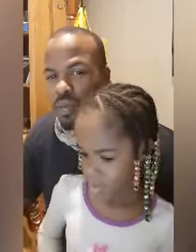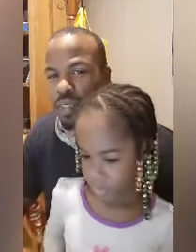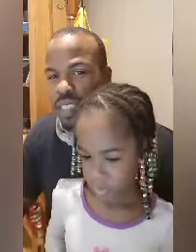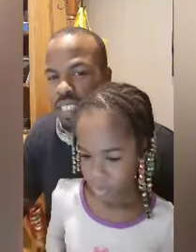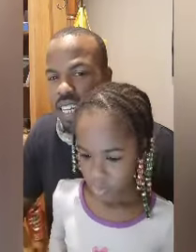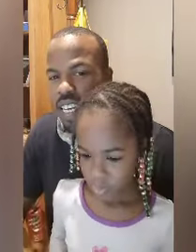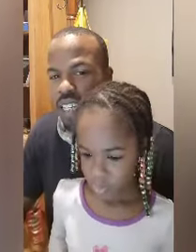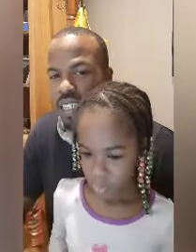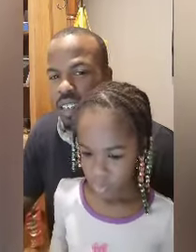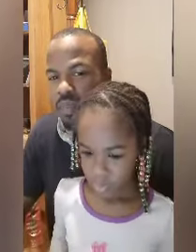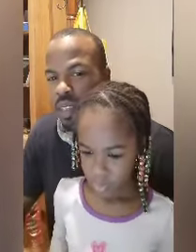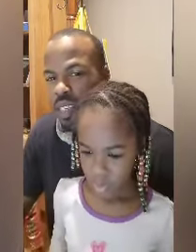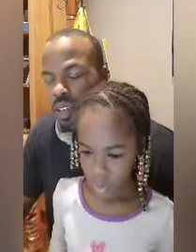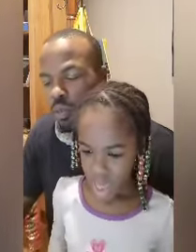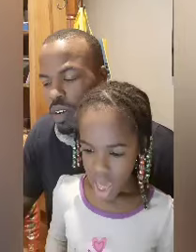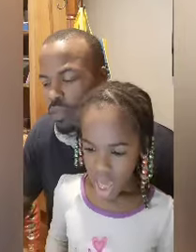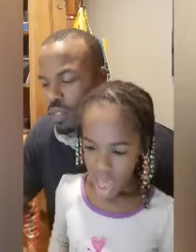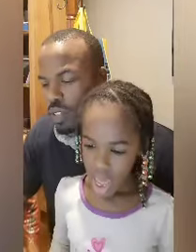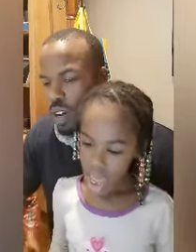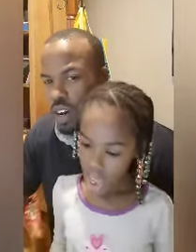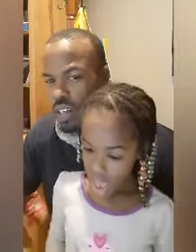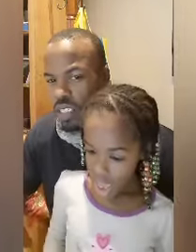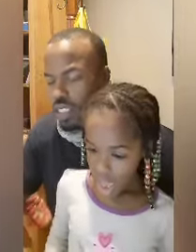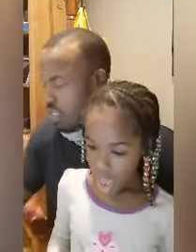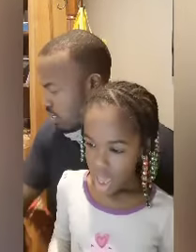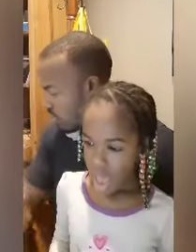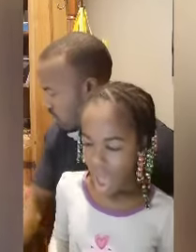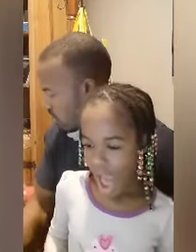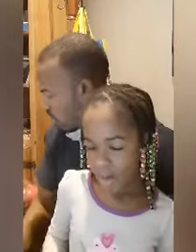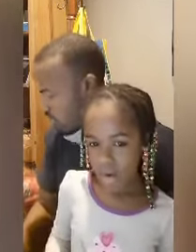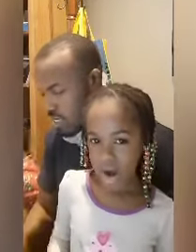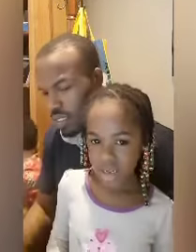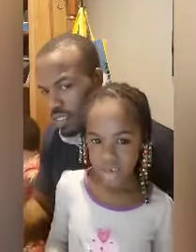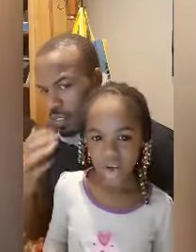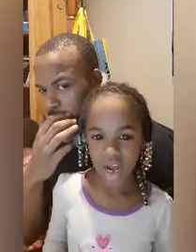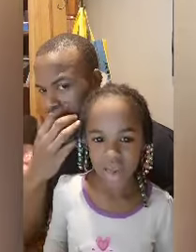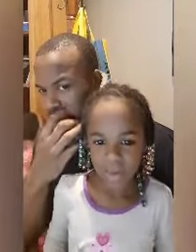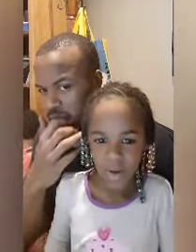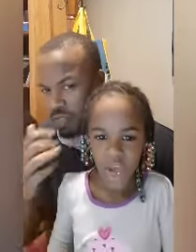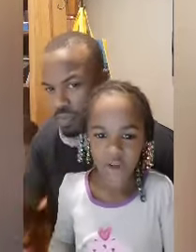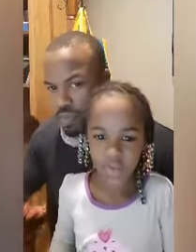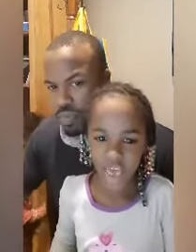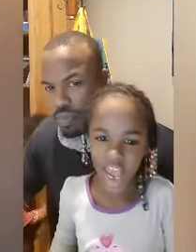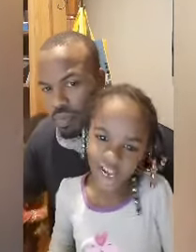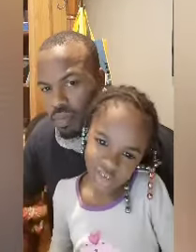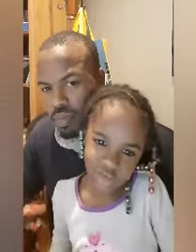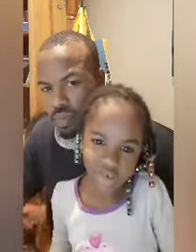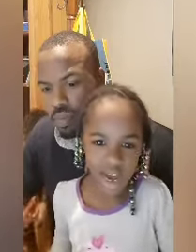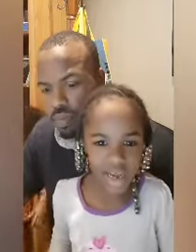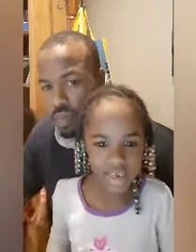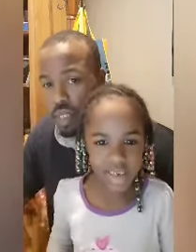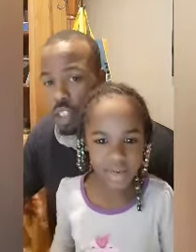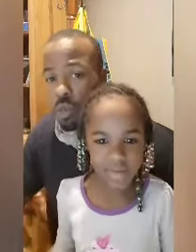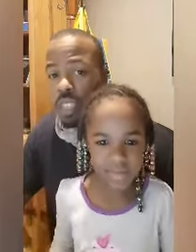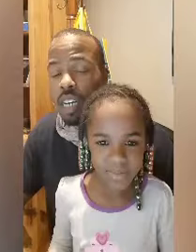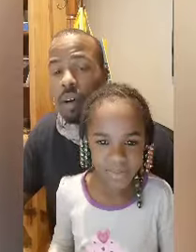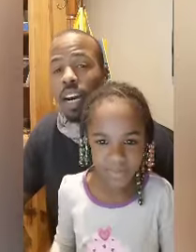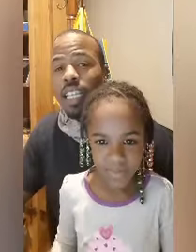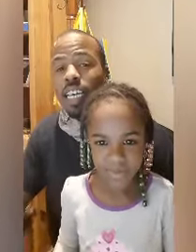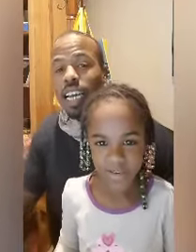today with dogs? I want to talk about how they exercise. You want to talk about how they